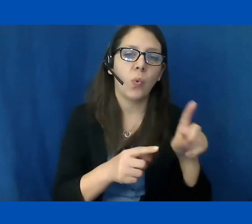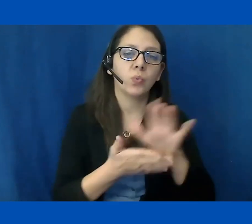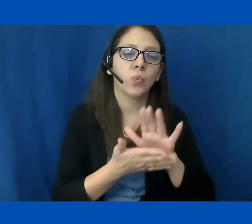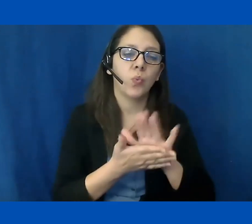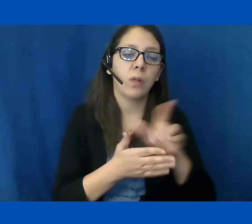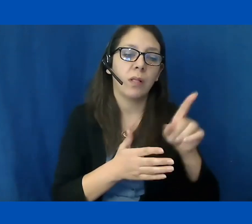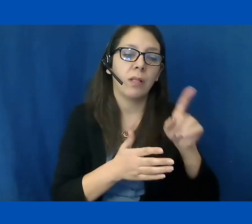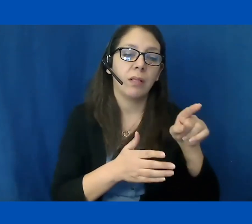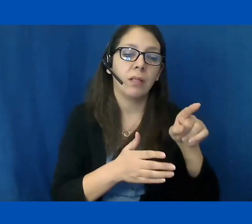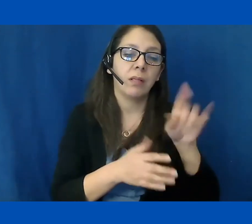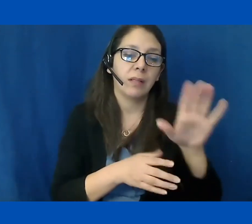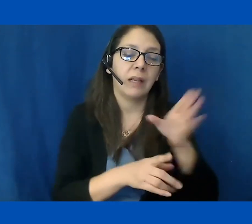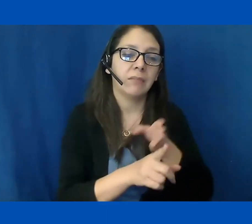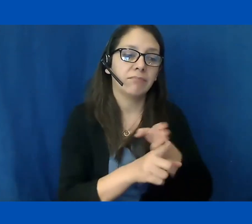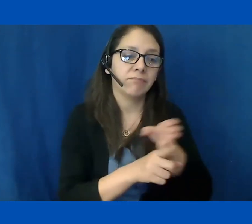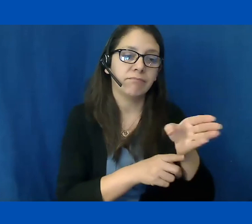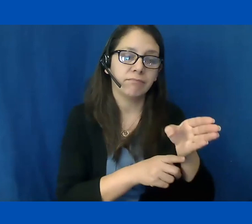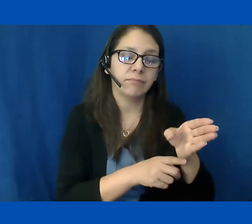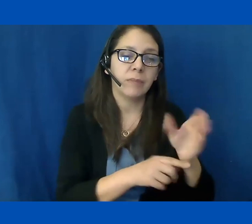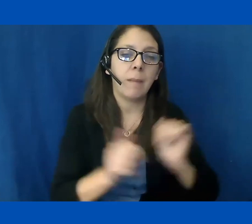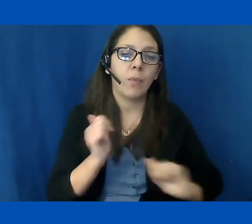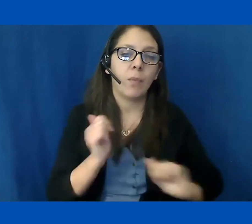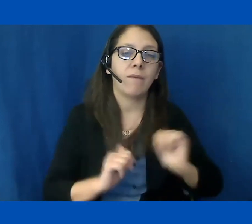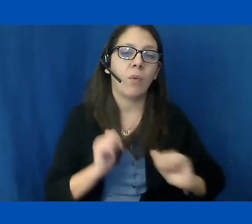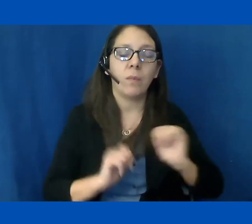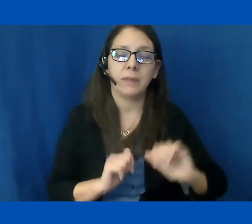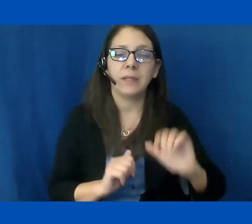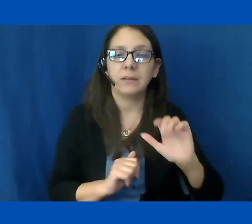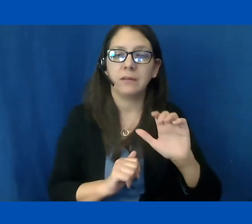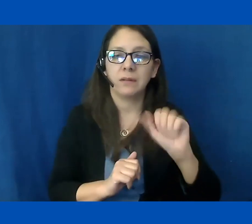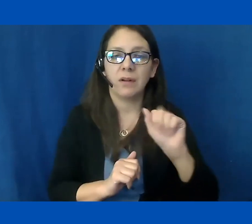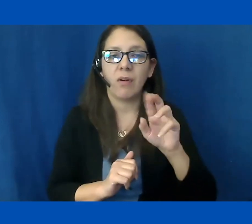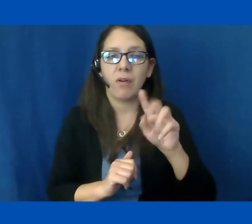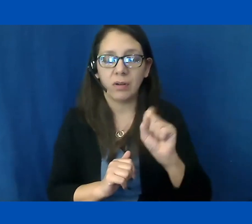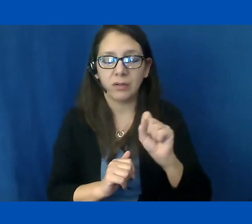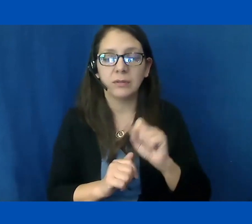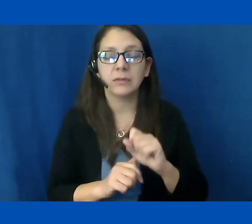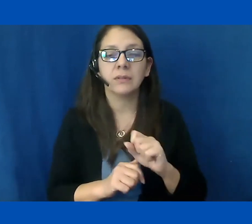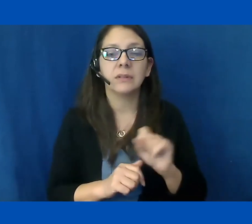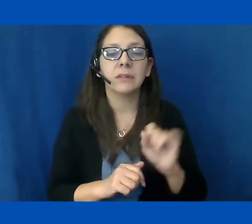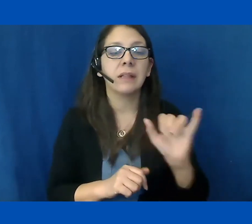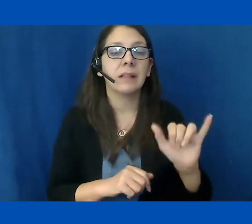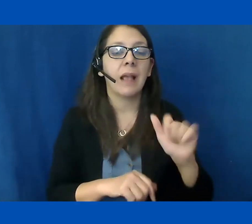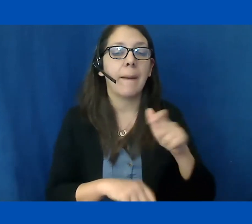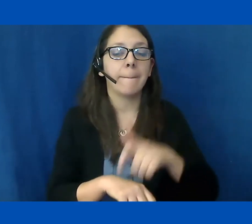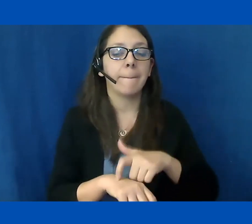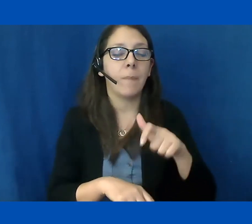on performing arts here in the city. Um, and at the moment, I wasn't really thinking about